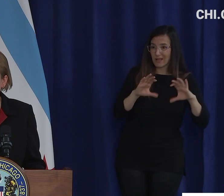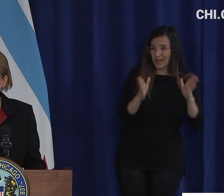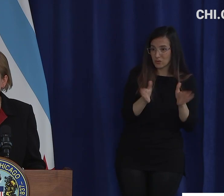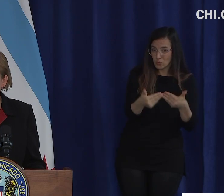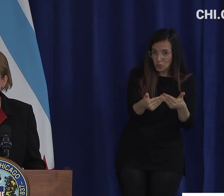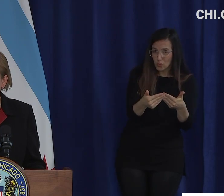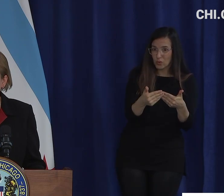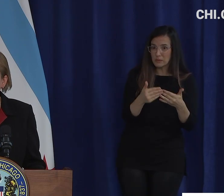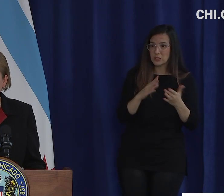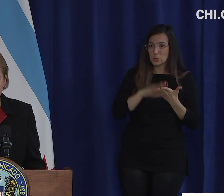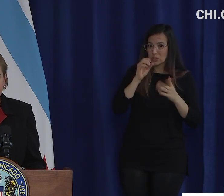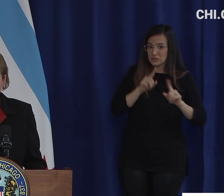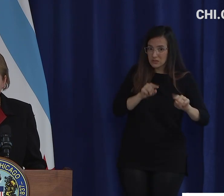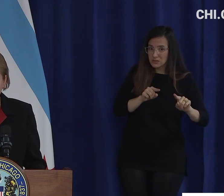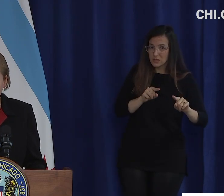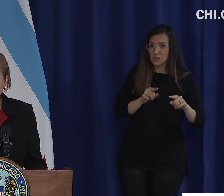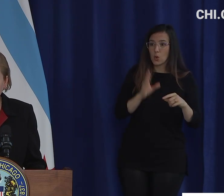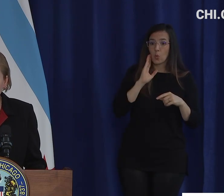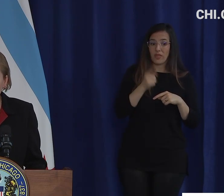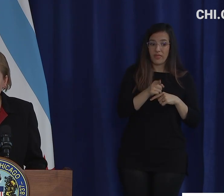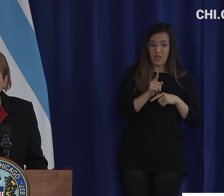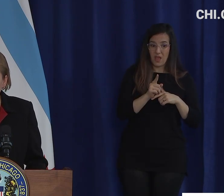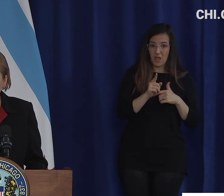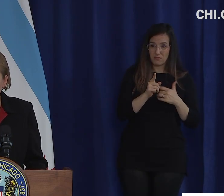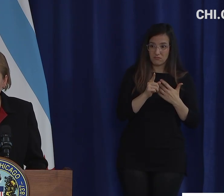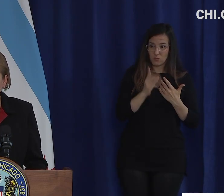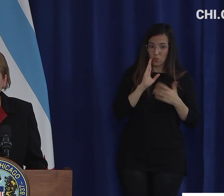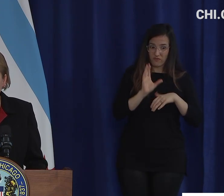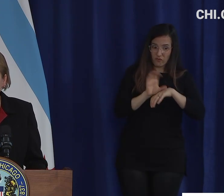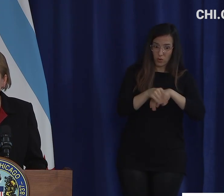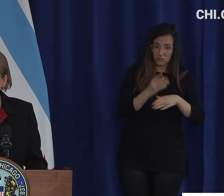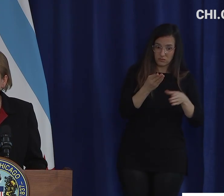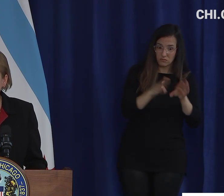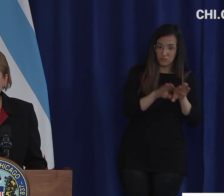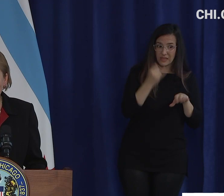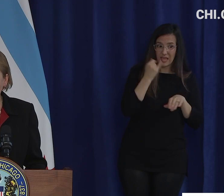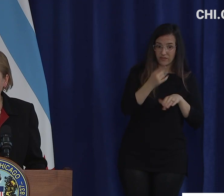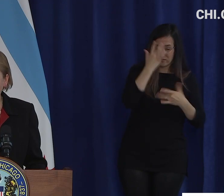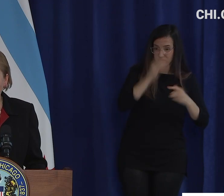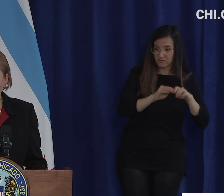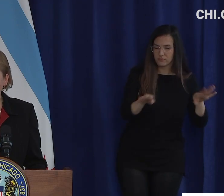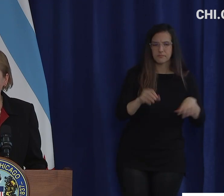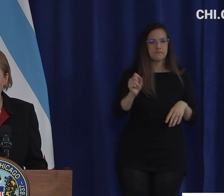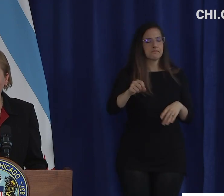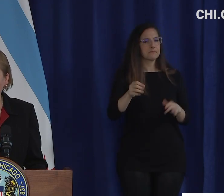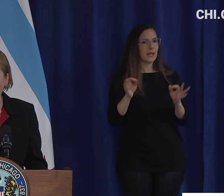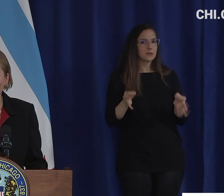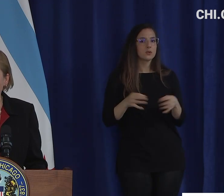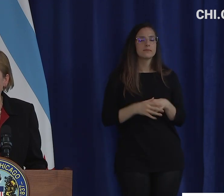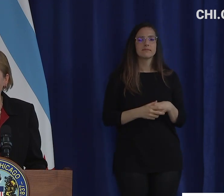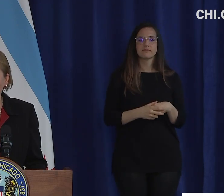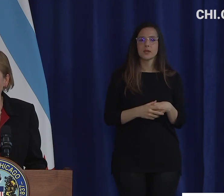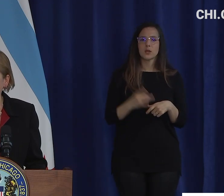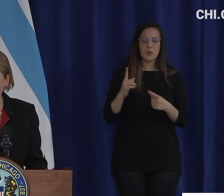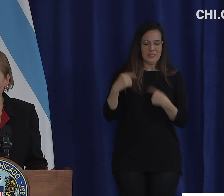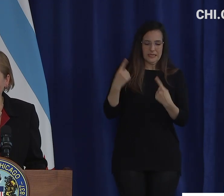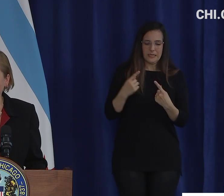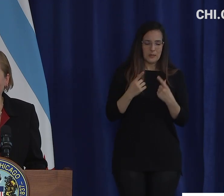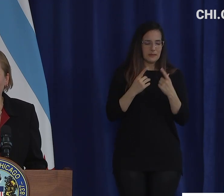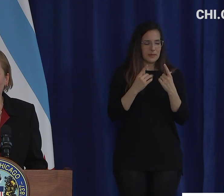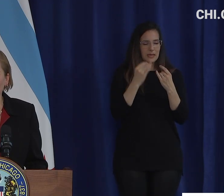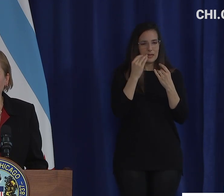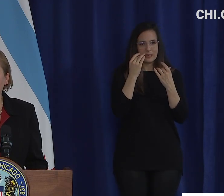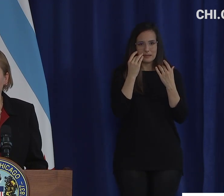these schools face outbreaks? Yeah, absolutely. So we have been spending just hours and hours and hours and